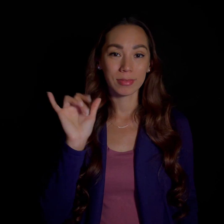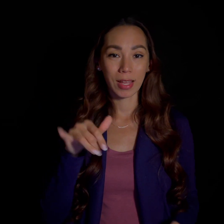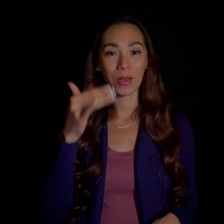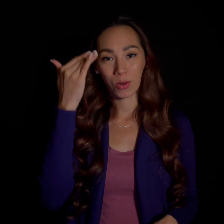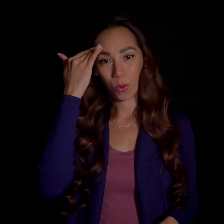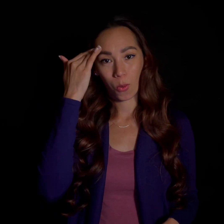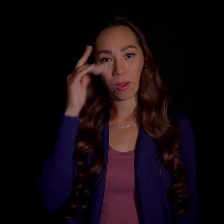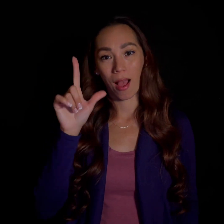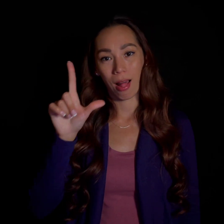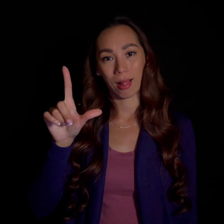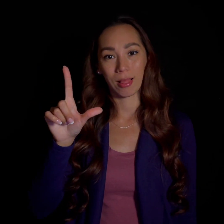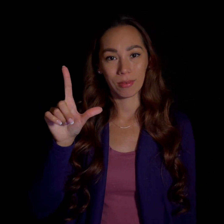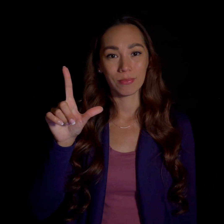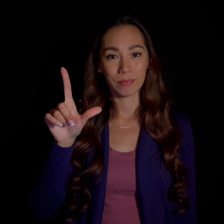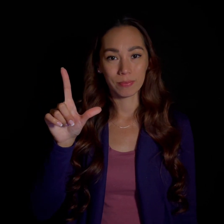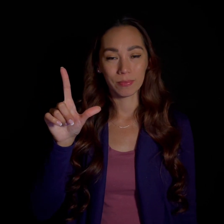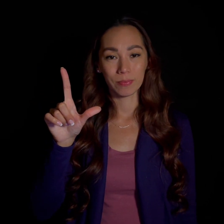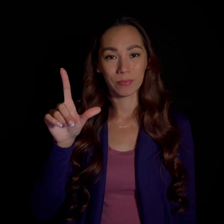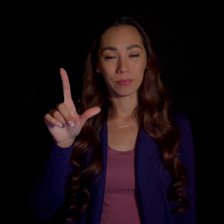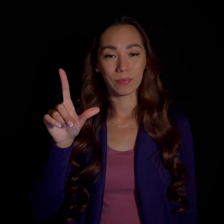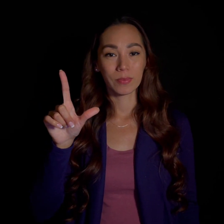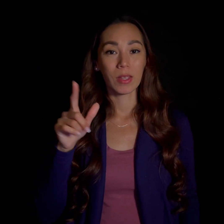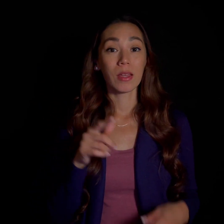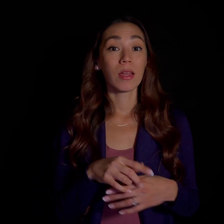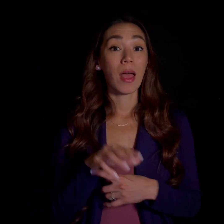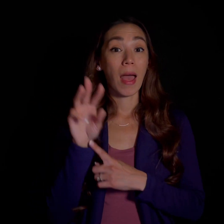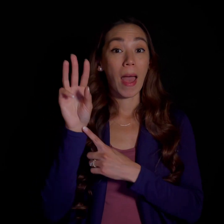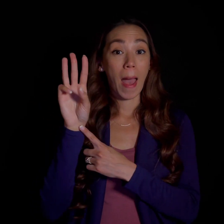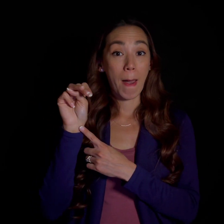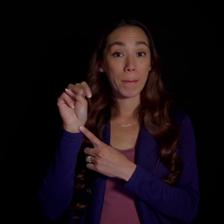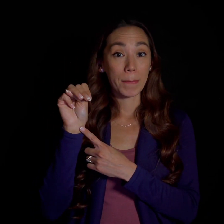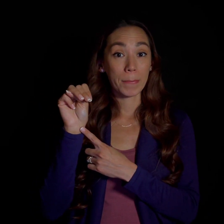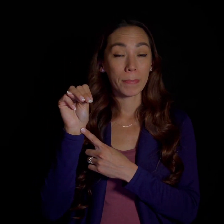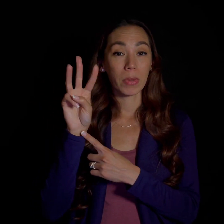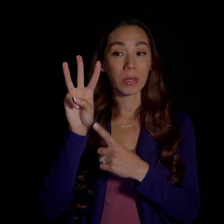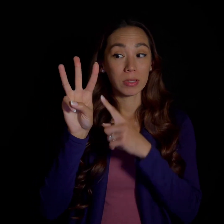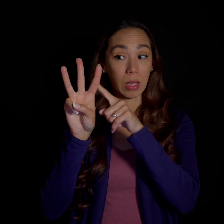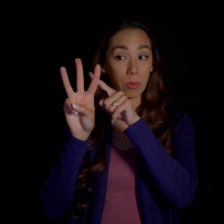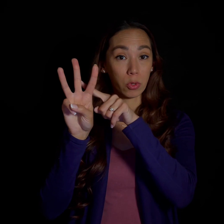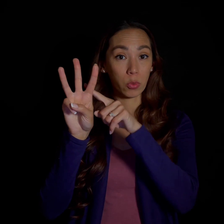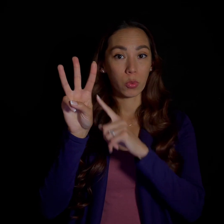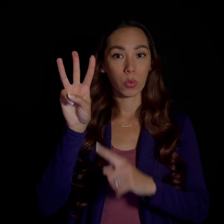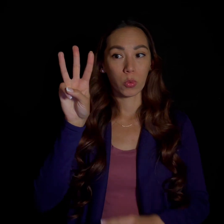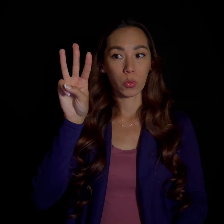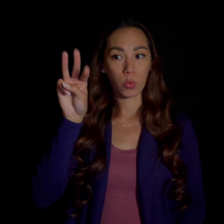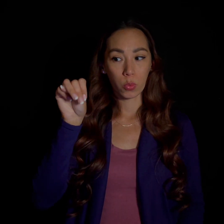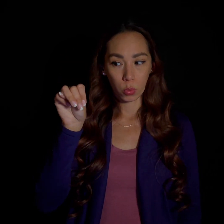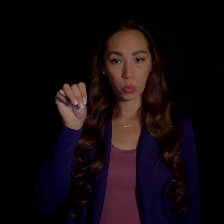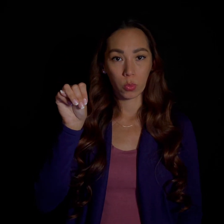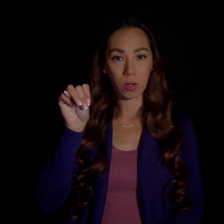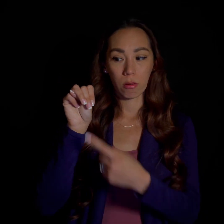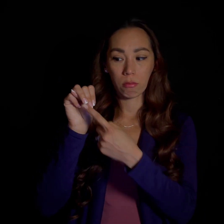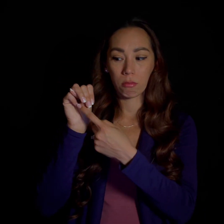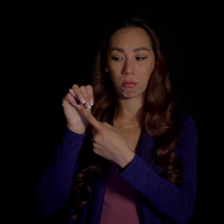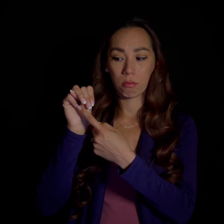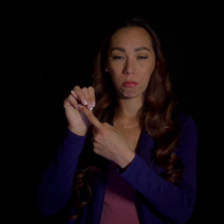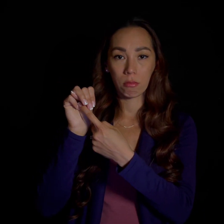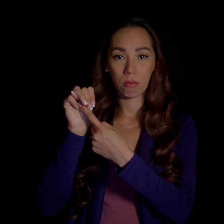Moving on to L, which is pretty self-explanatory. And M is you're going to take the W hand shape and smush all